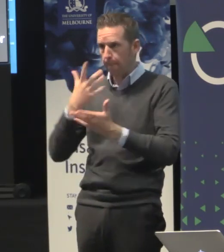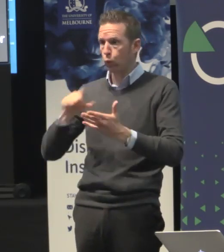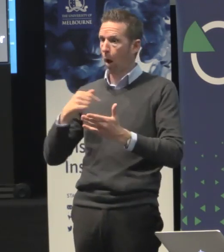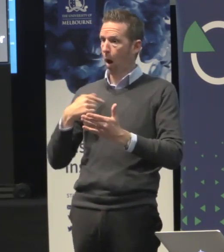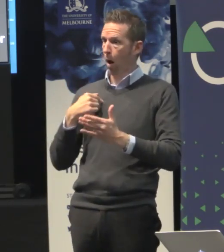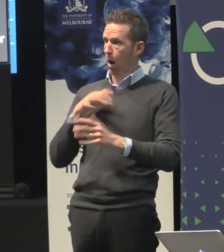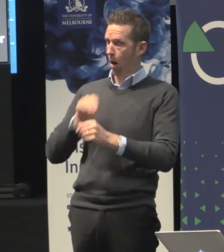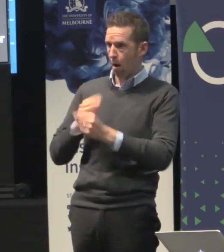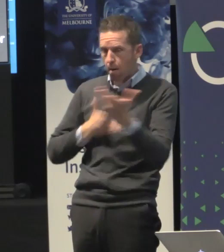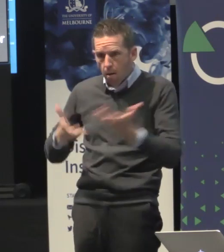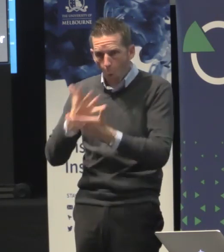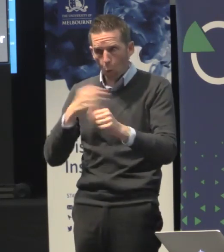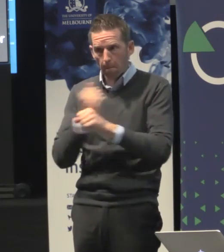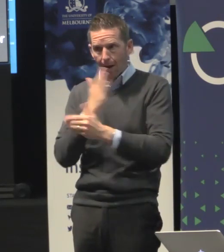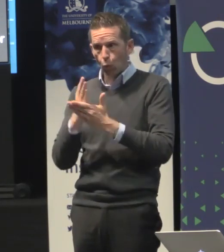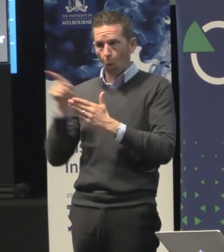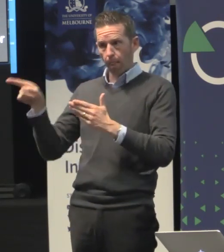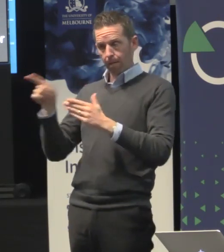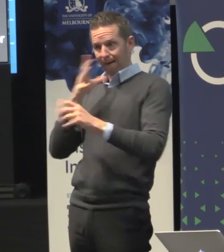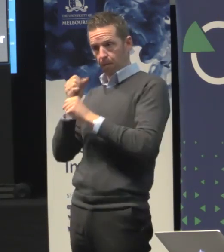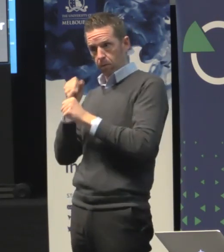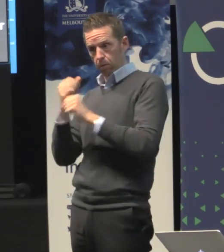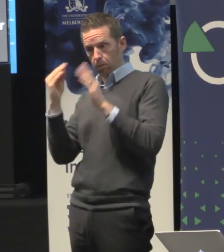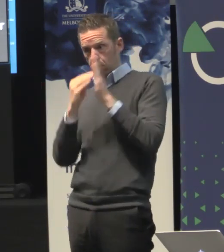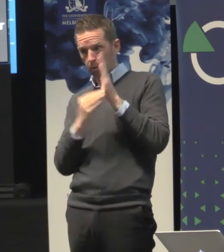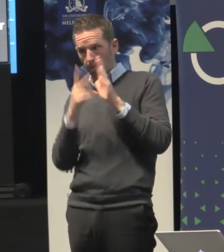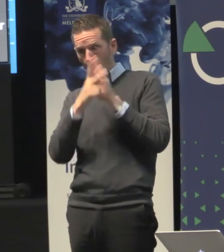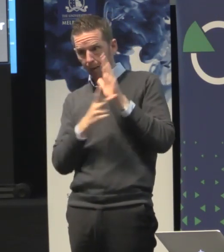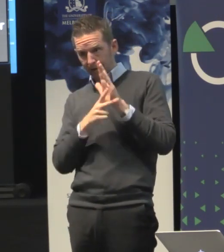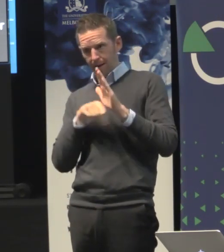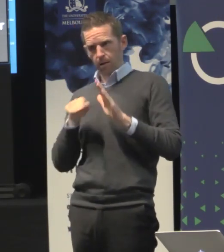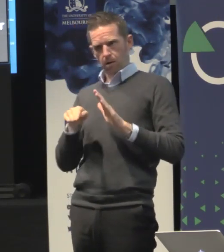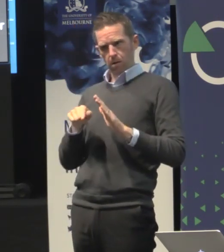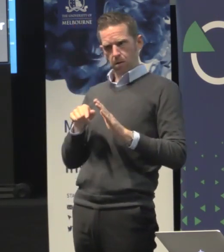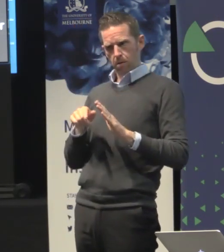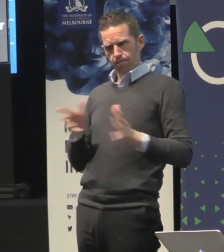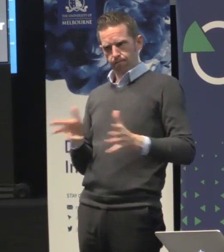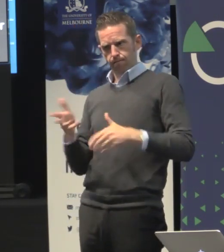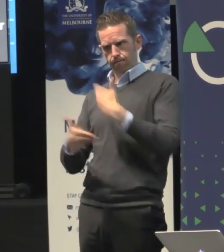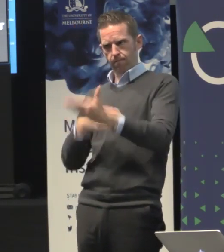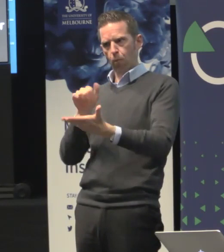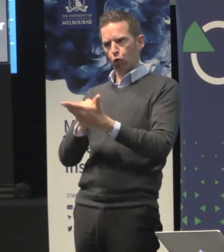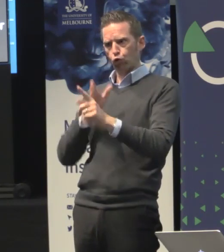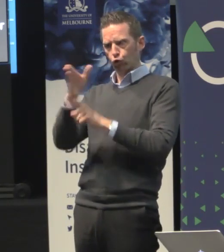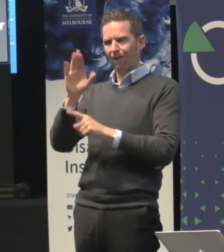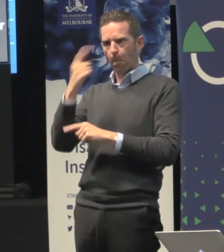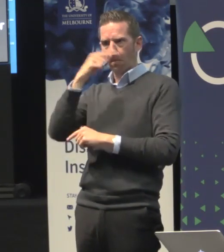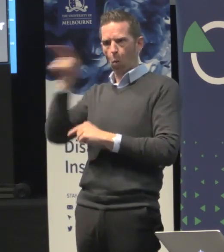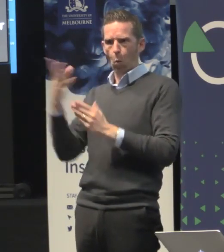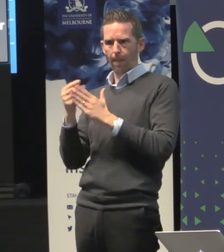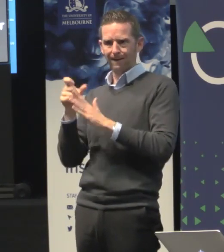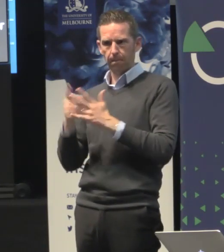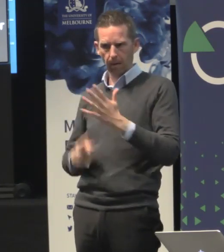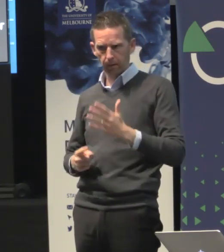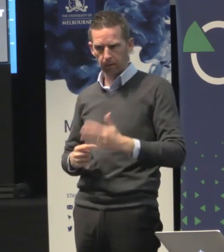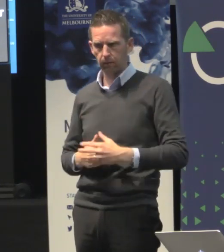sure that this policy moved in the right direction for people with disabilities. I wanted to make